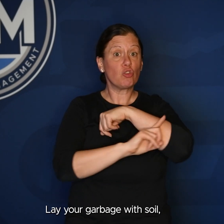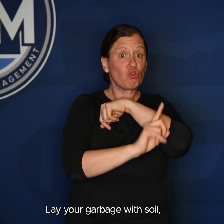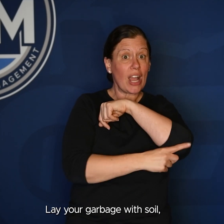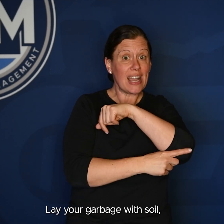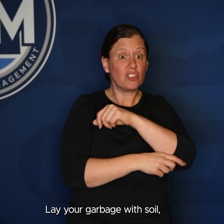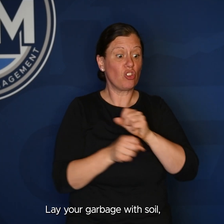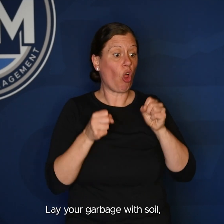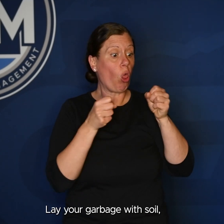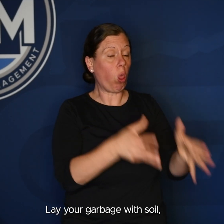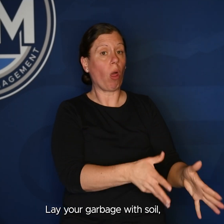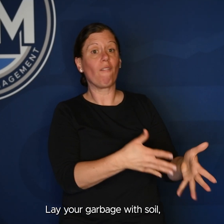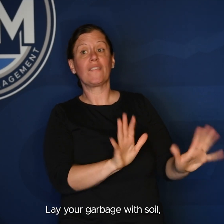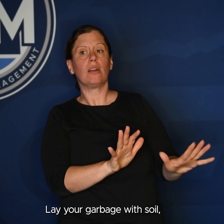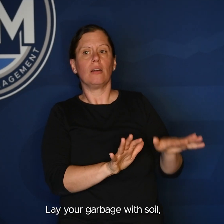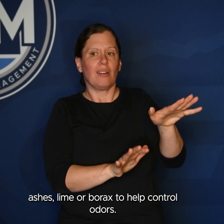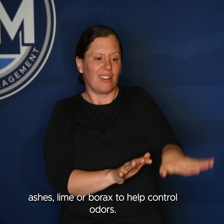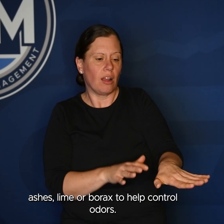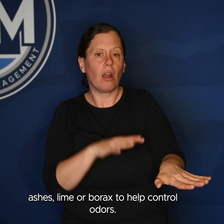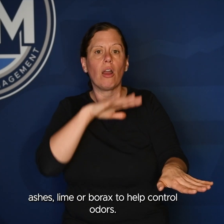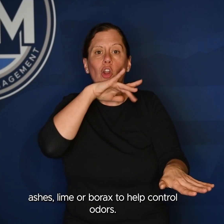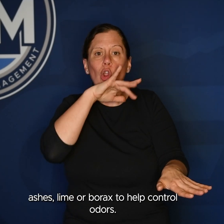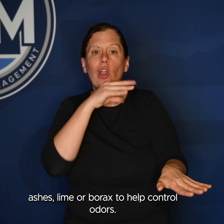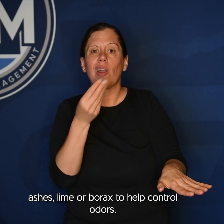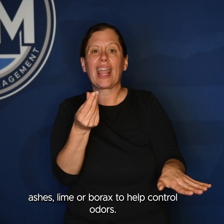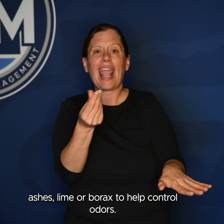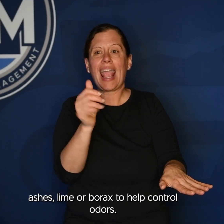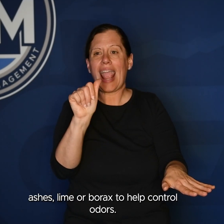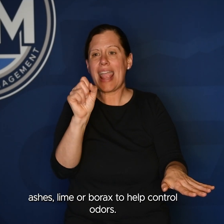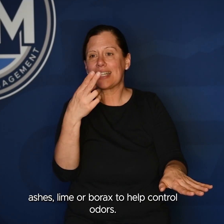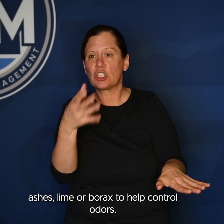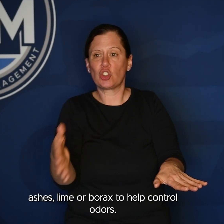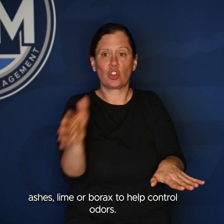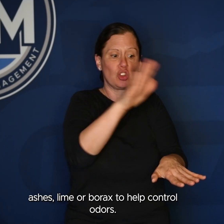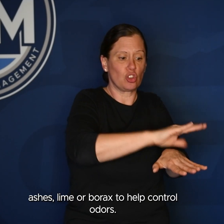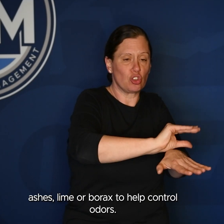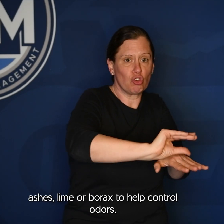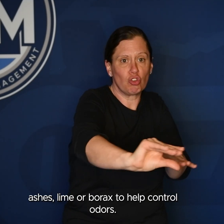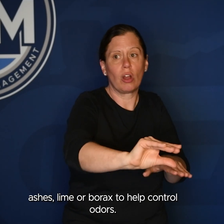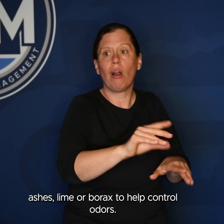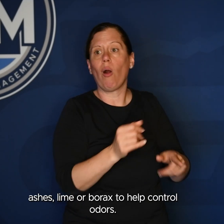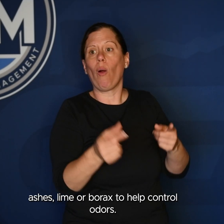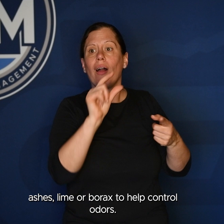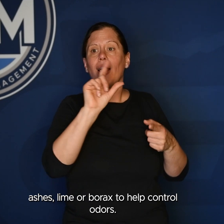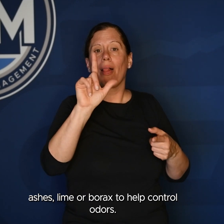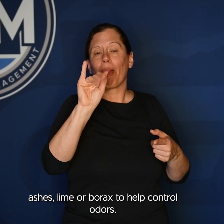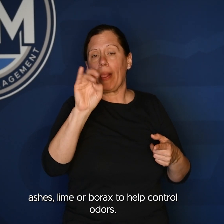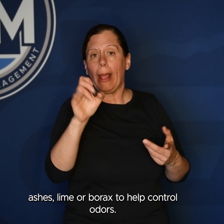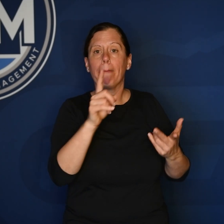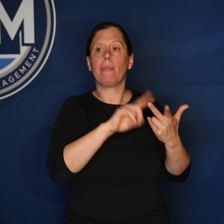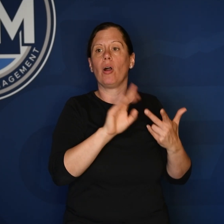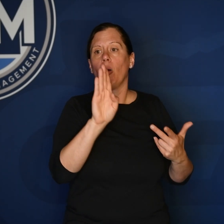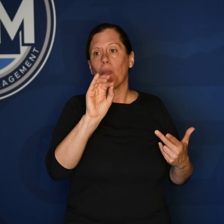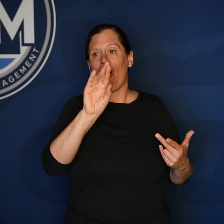Layer garbage with soil, ashes, lime, or borax to help control odors.